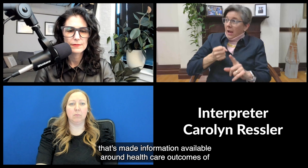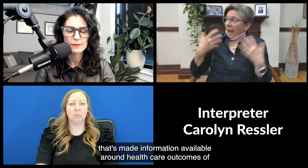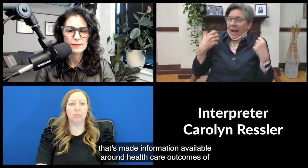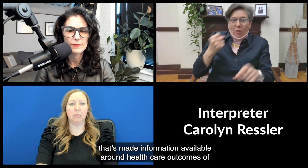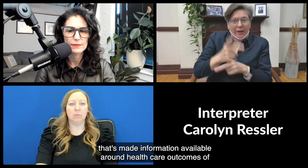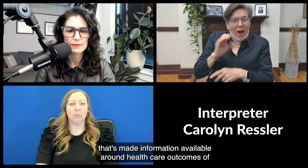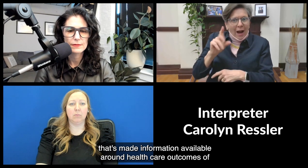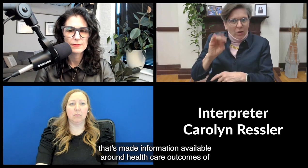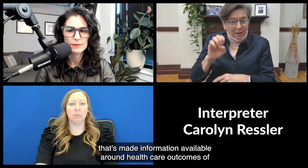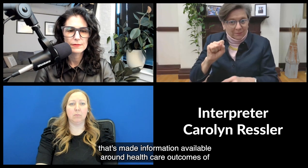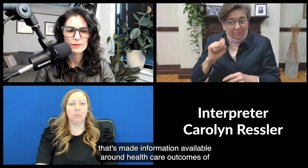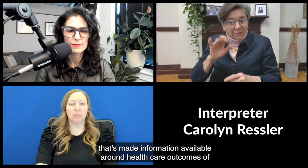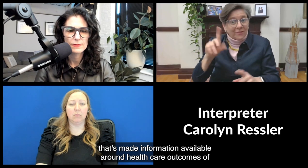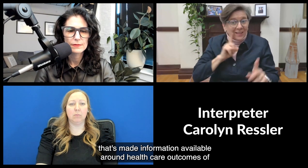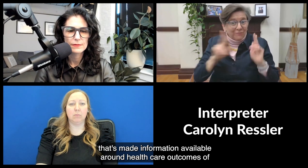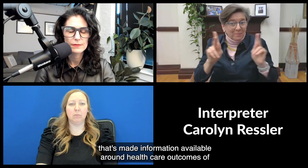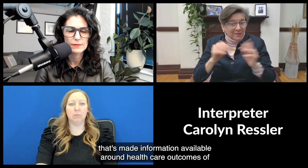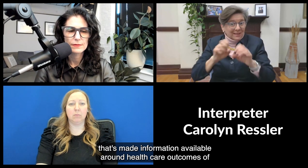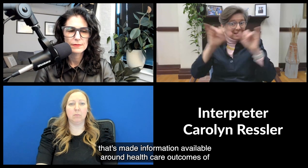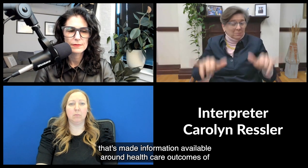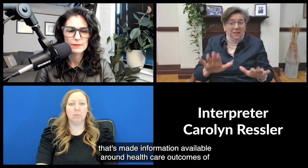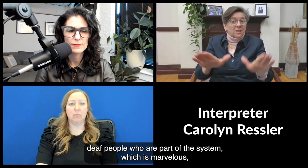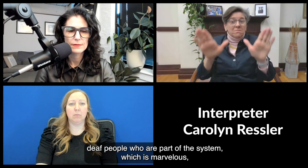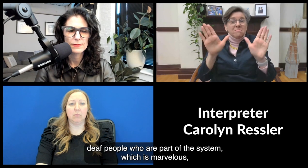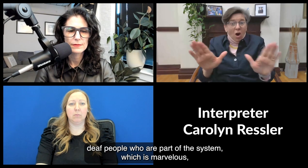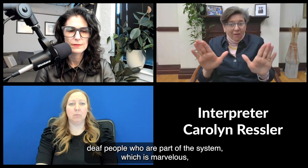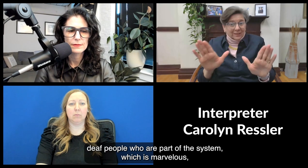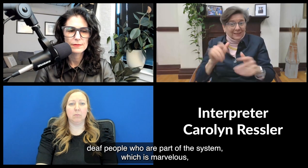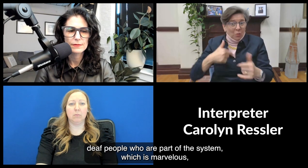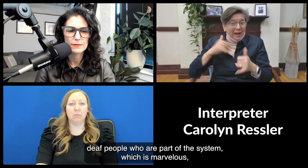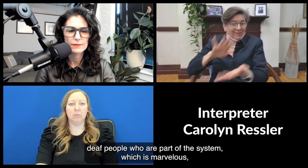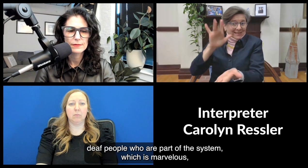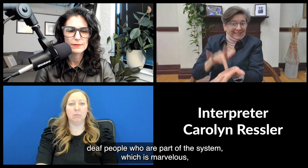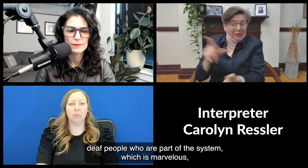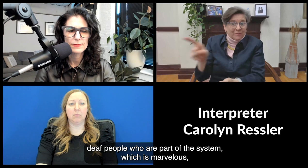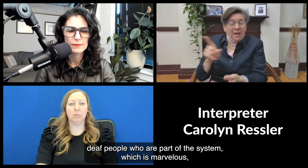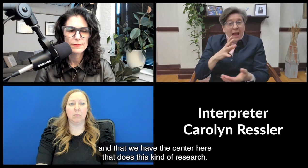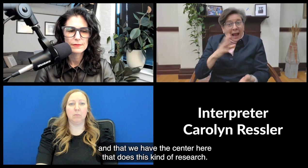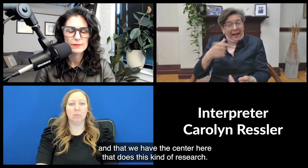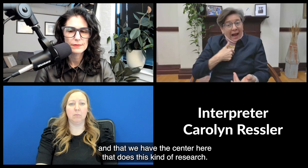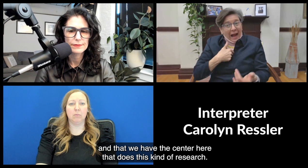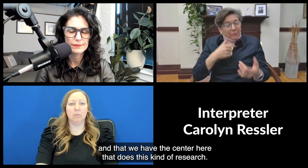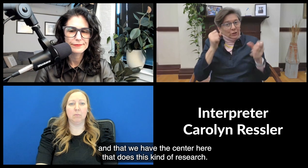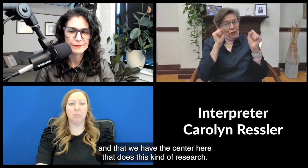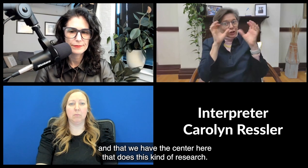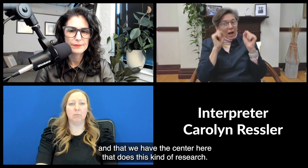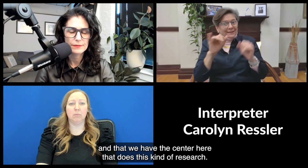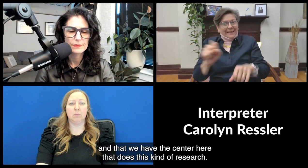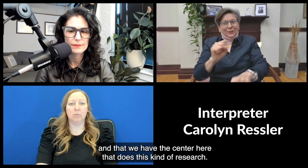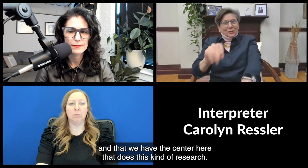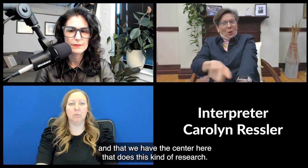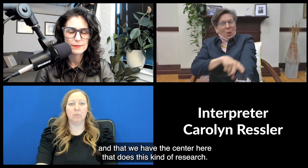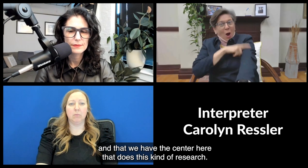set that's made information available around healthcare outcomes of deaf people who are part of the system, which is marvelous that we have the Center